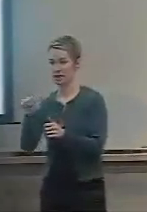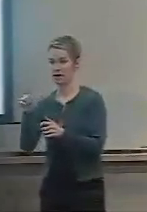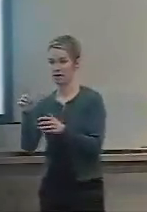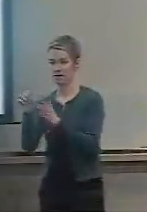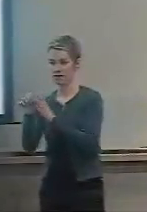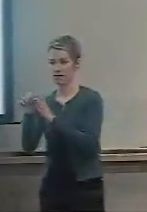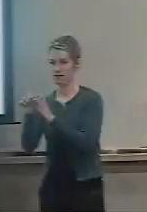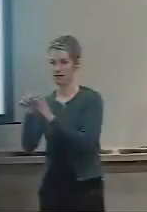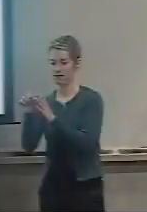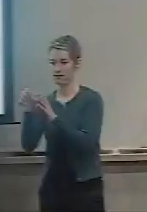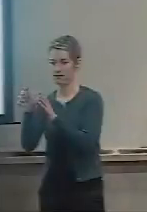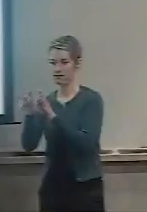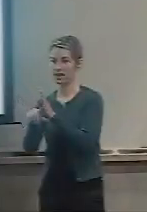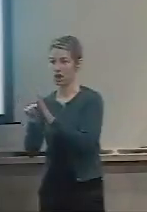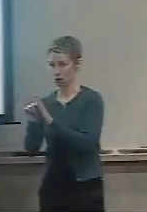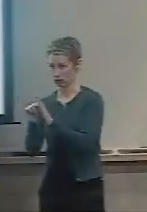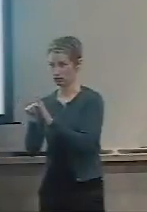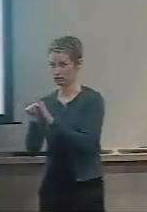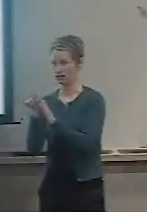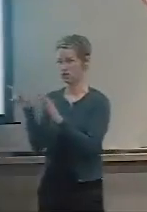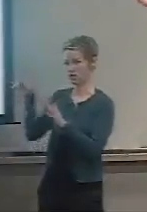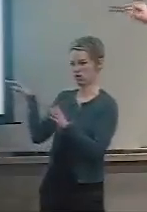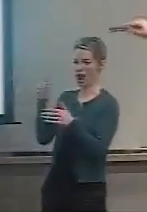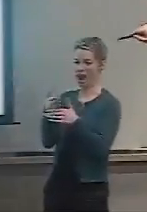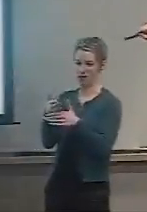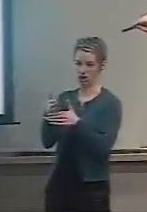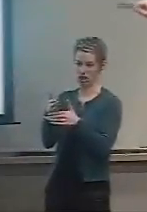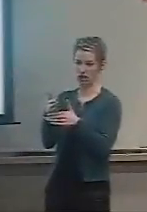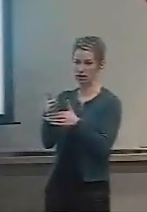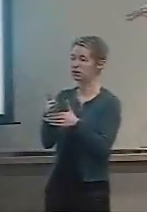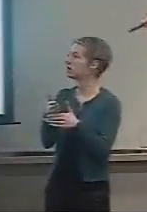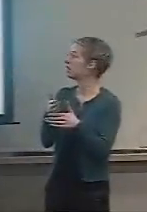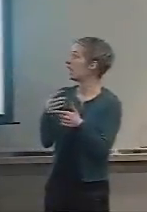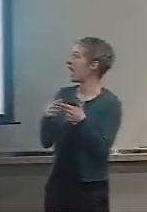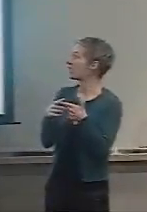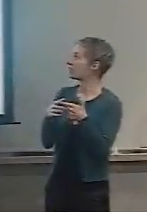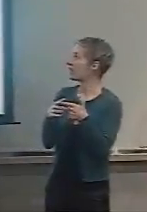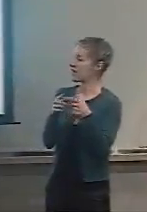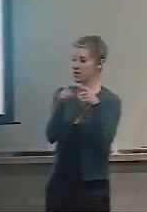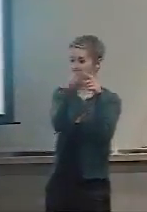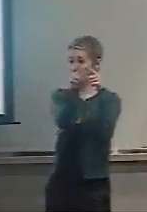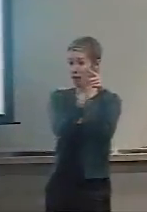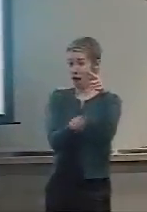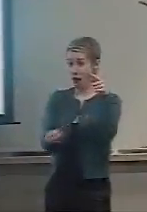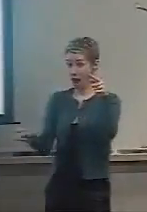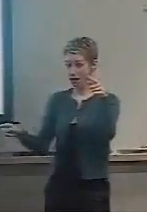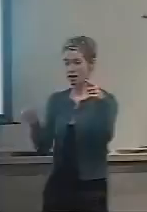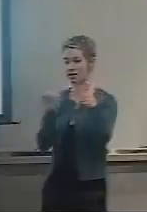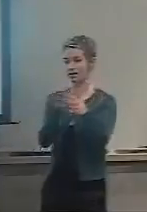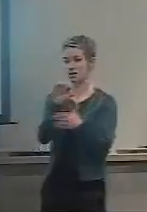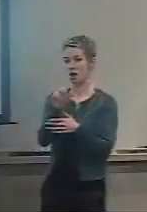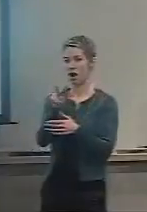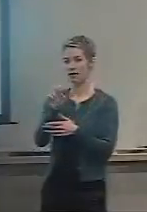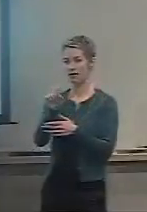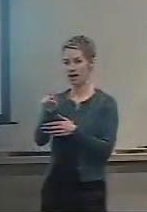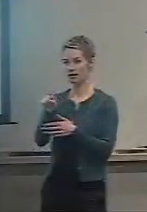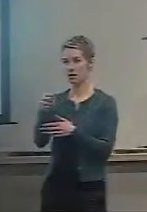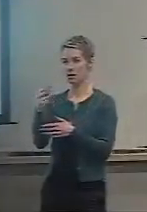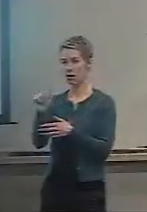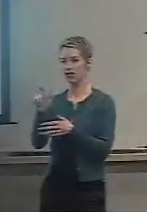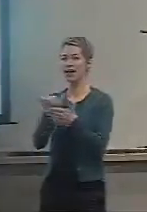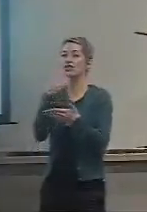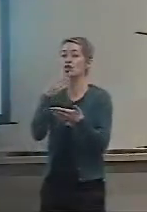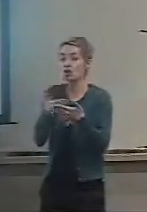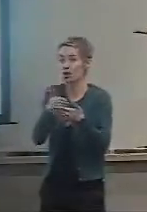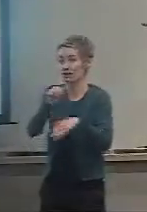averages. And then this line on the outside is what we call a convex hull. Those are the sort of good settings that you'd like.